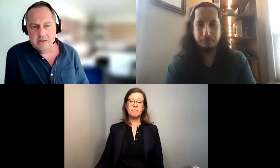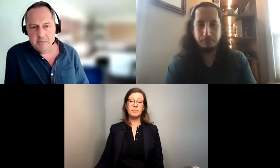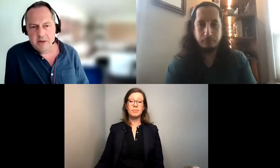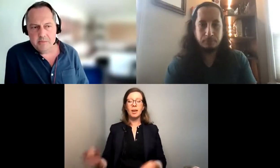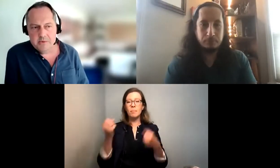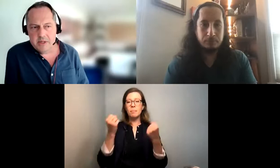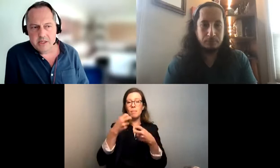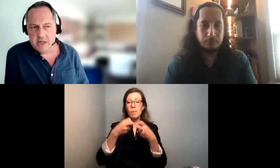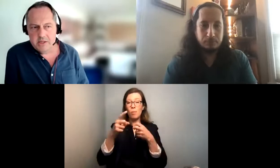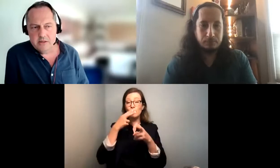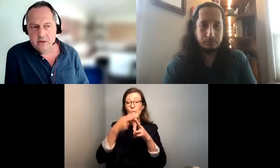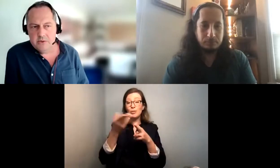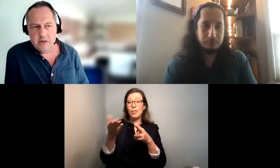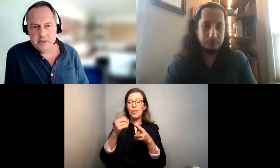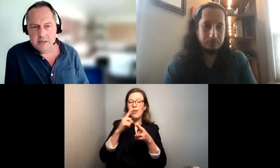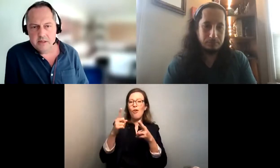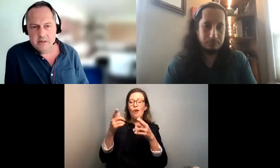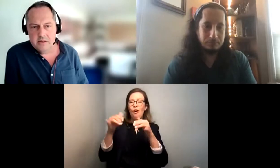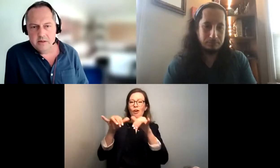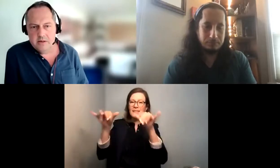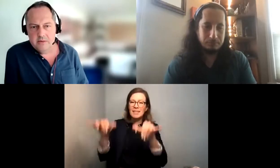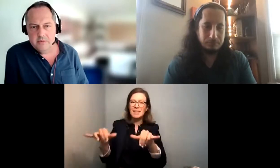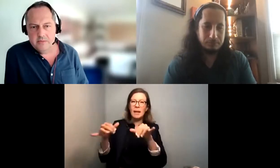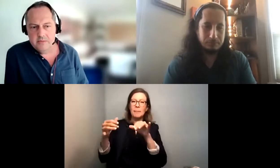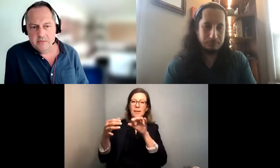are systemic problems with education, not with coding.